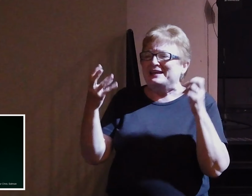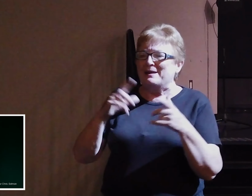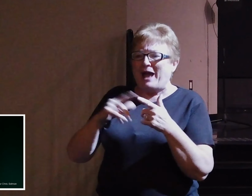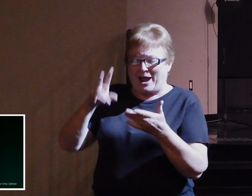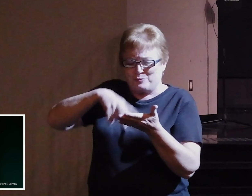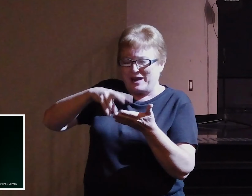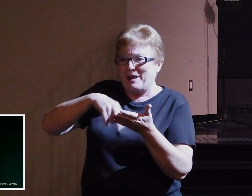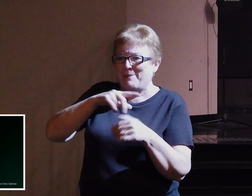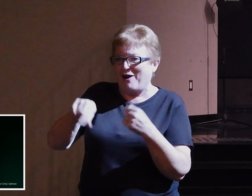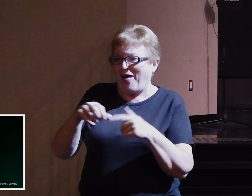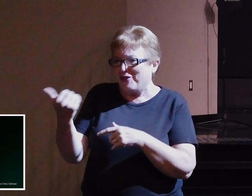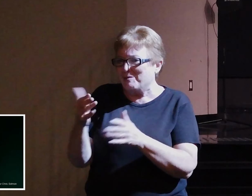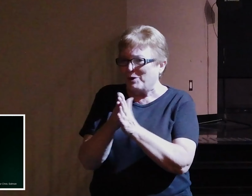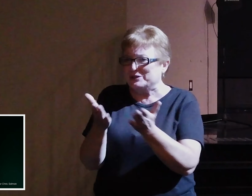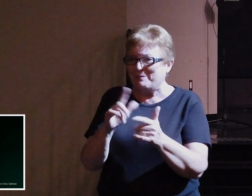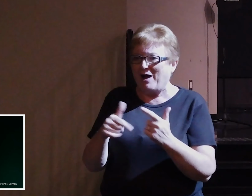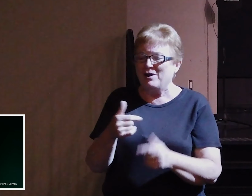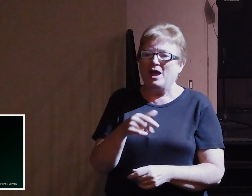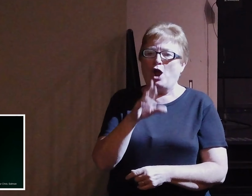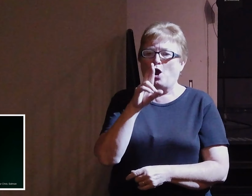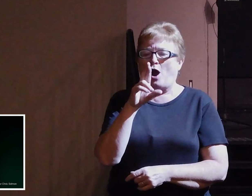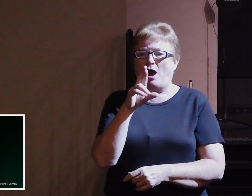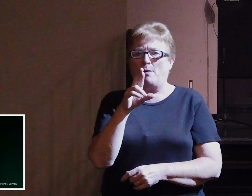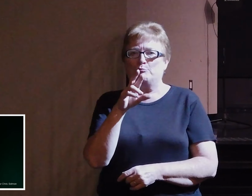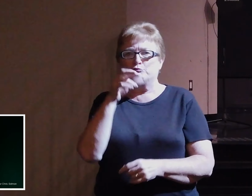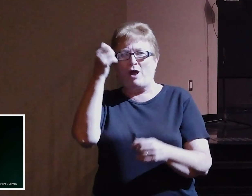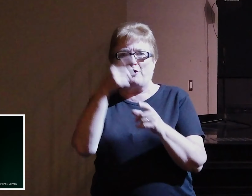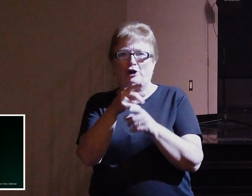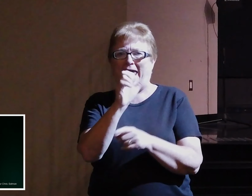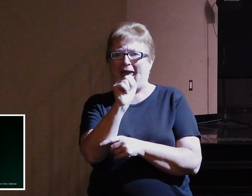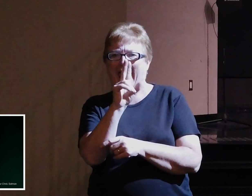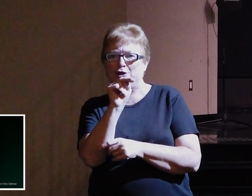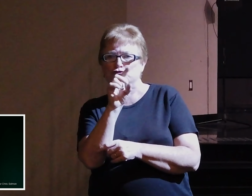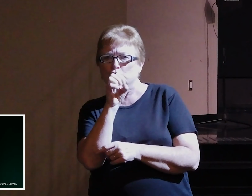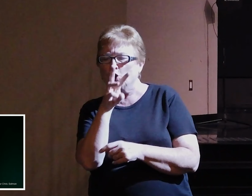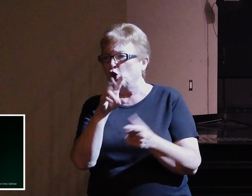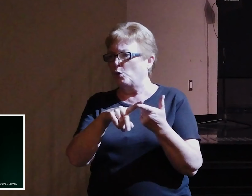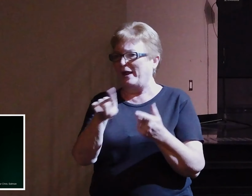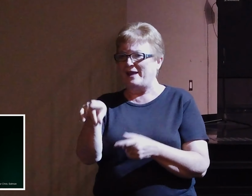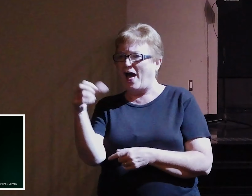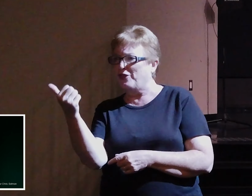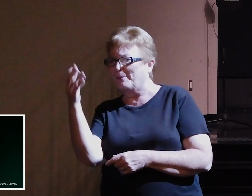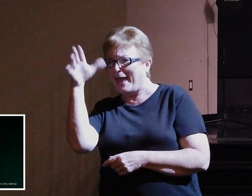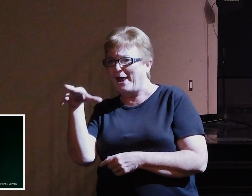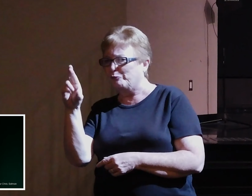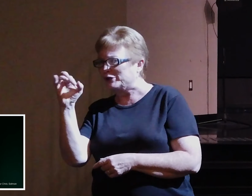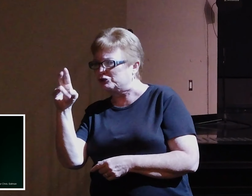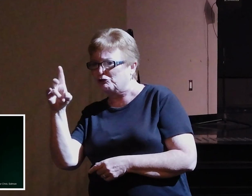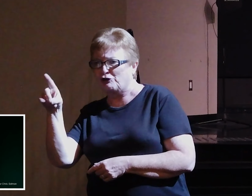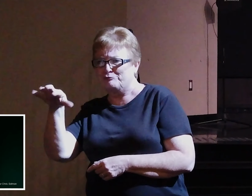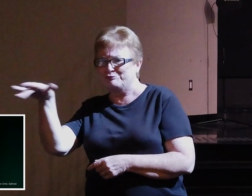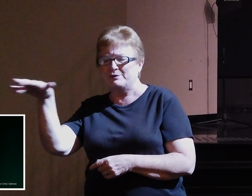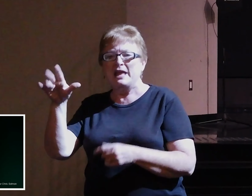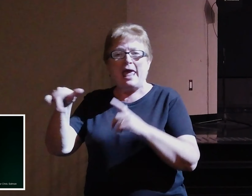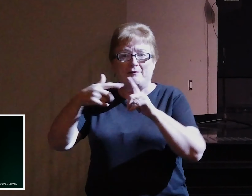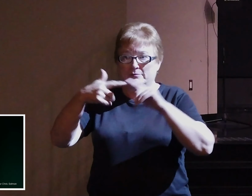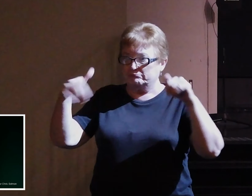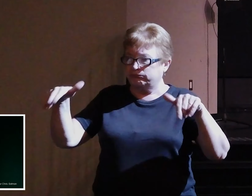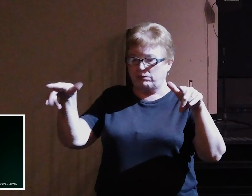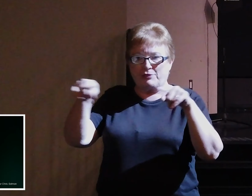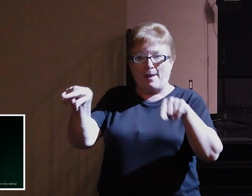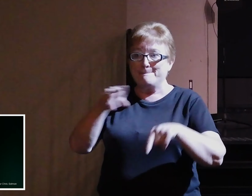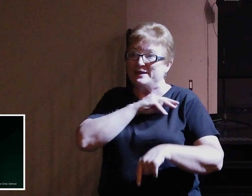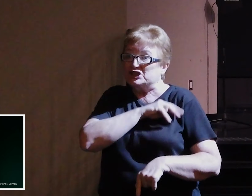Andrew suffering. I've read about Richard Wurmbrand. I've read about these guys, and I think, oh, that's what it called, like, some extreme